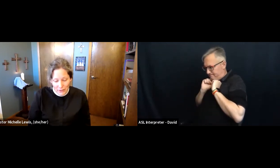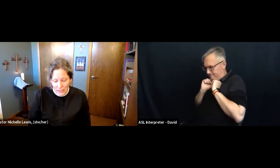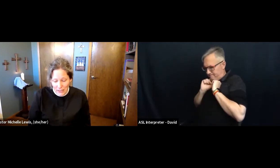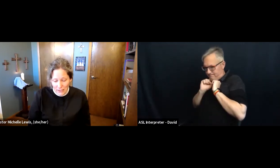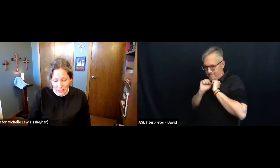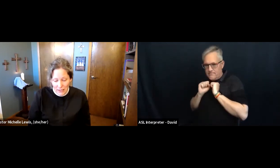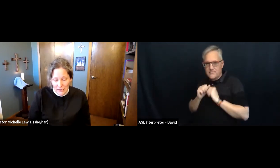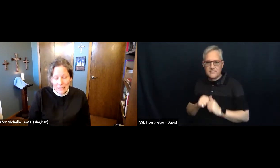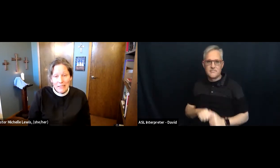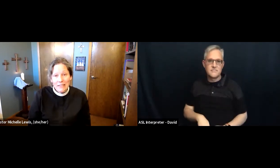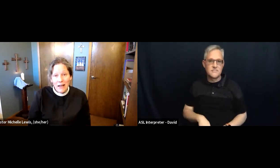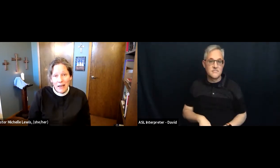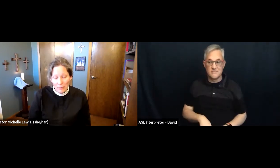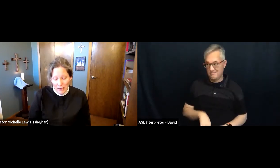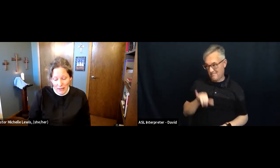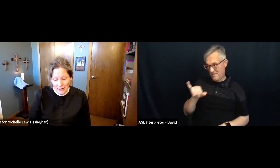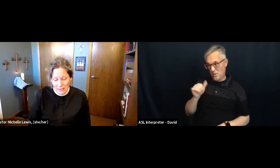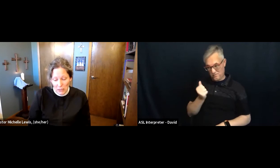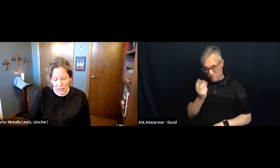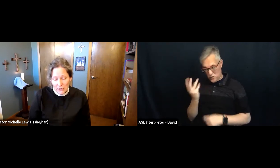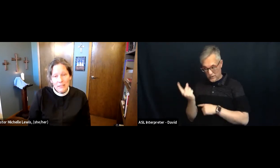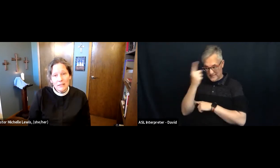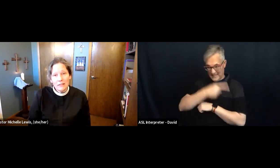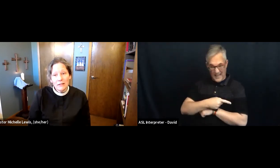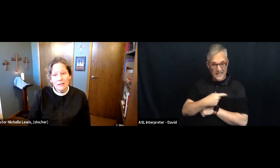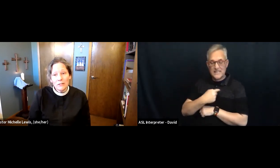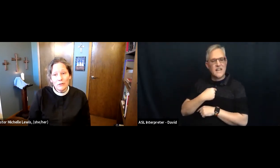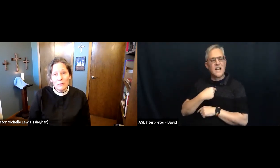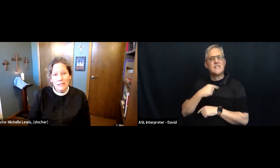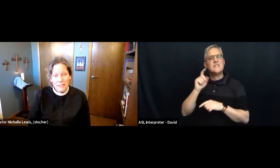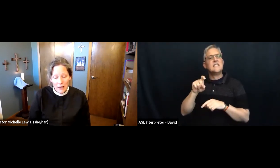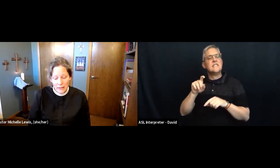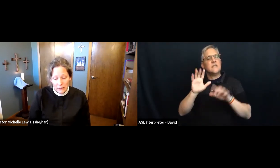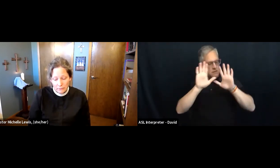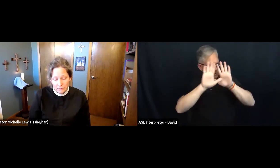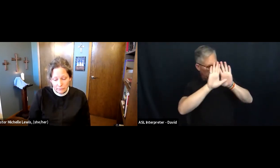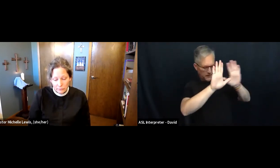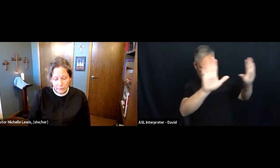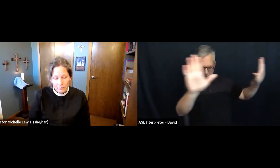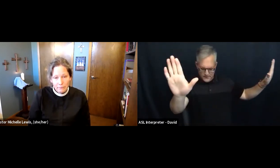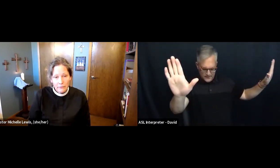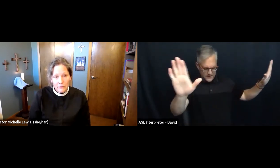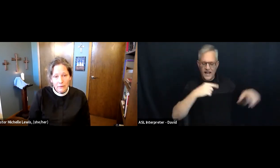On those days, I needed time and space to be sad